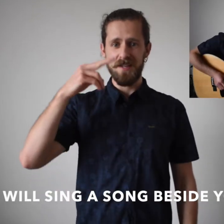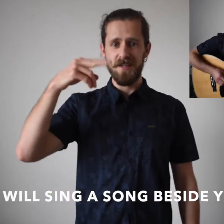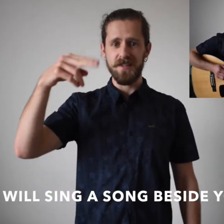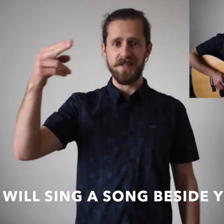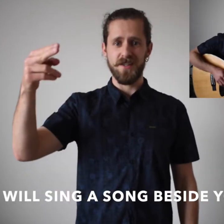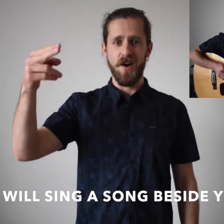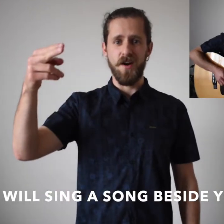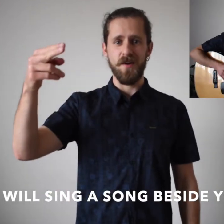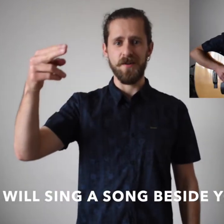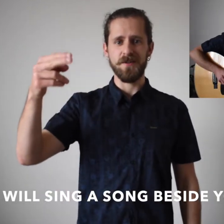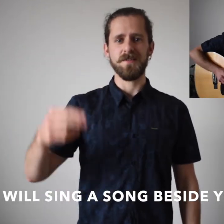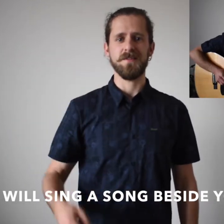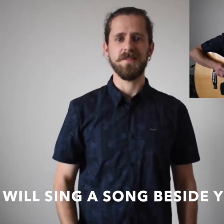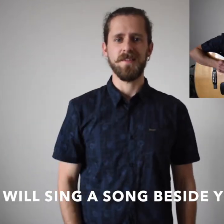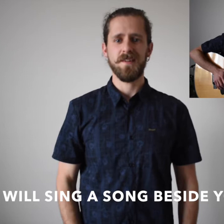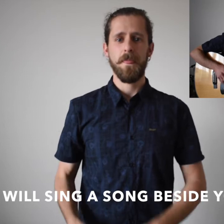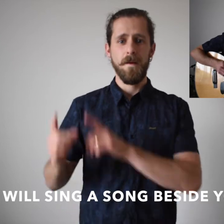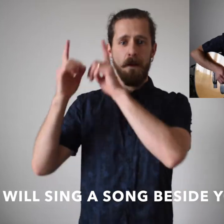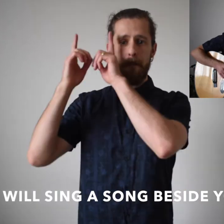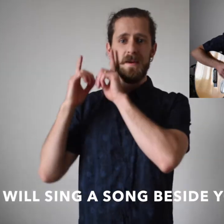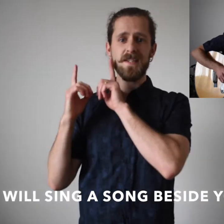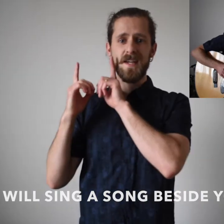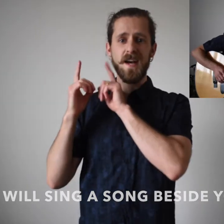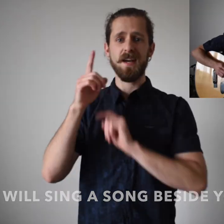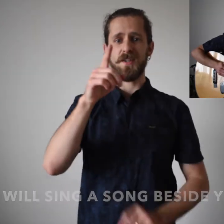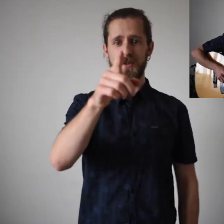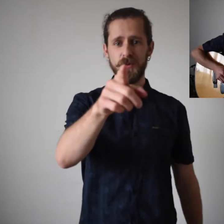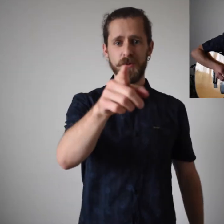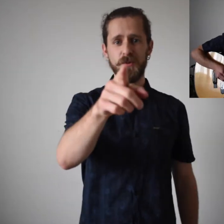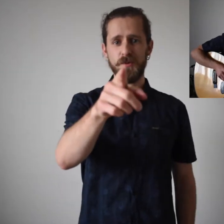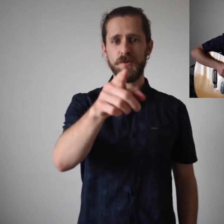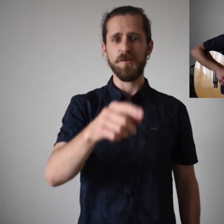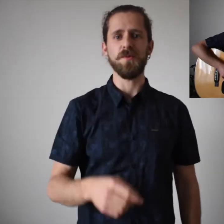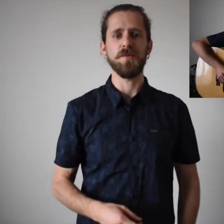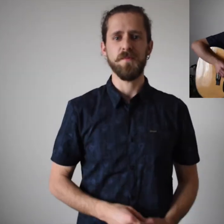I will sing a song beside you.